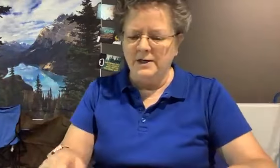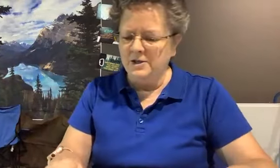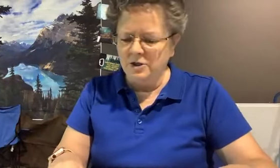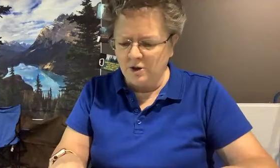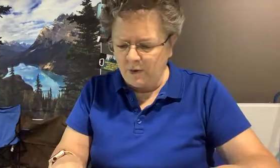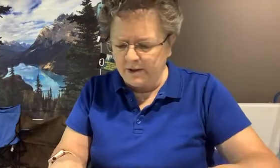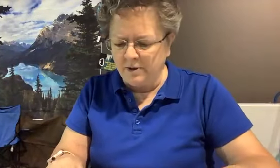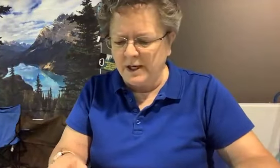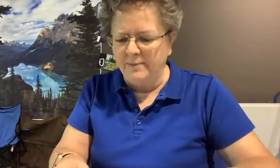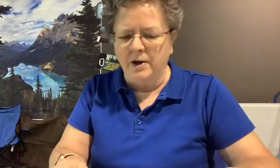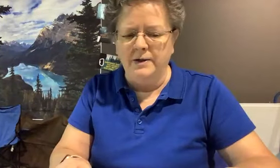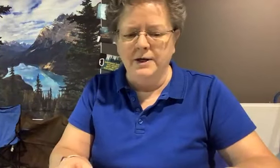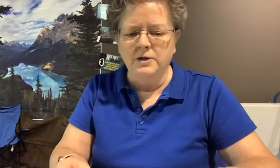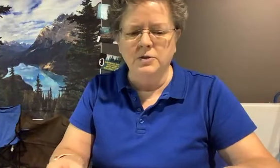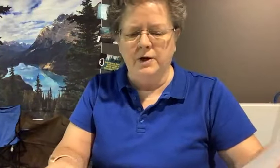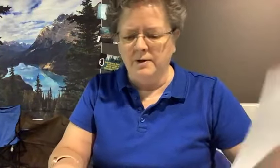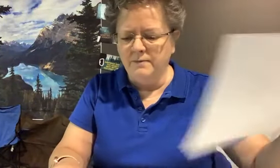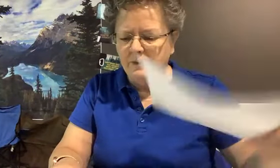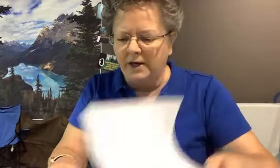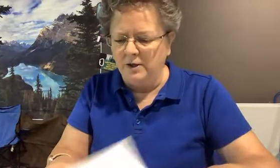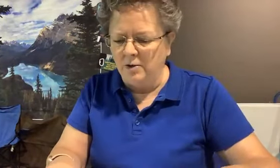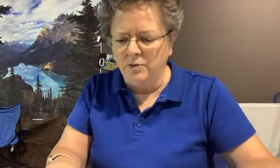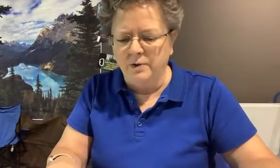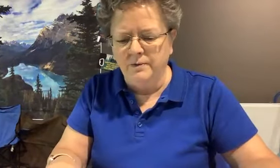It's just a quick little timeline that I just want to kind of go through.